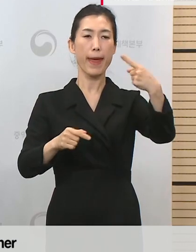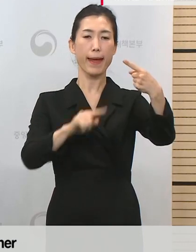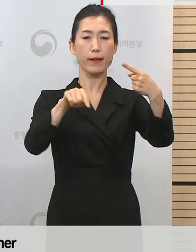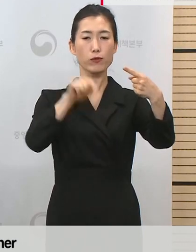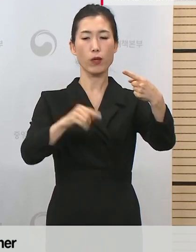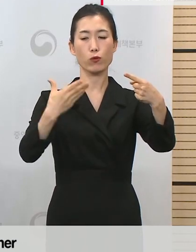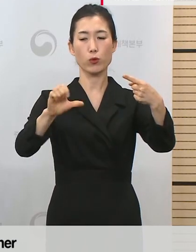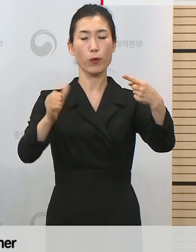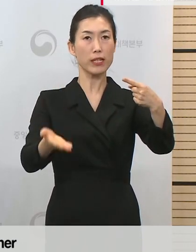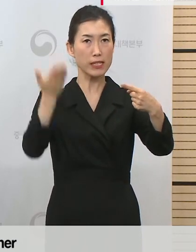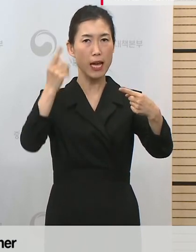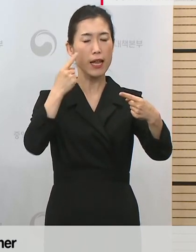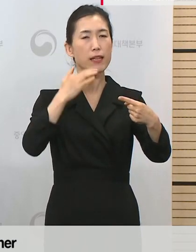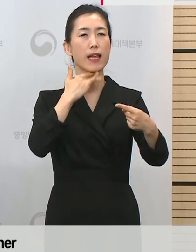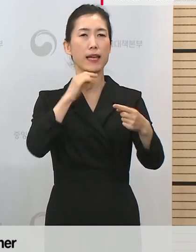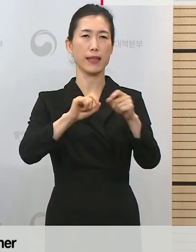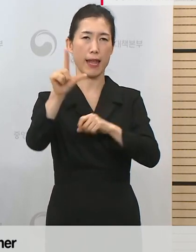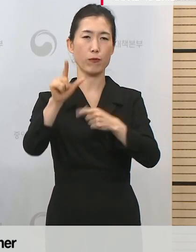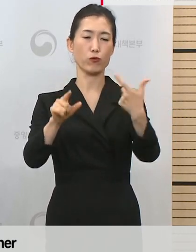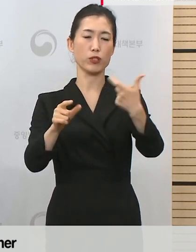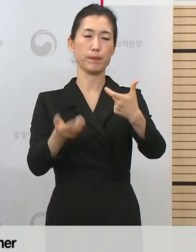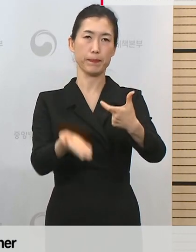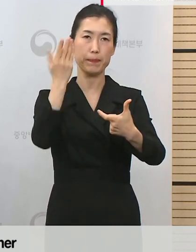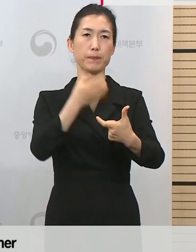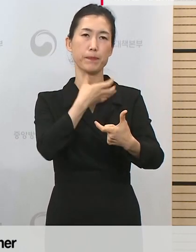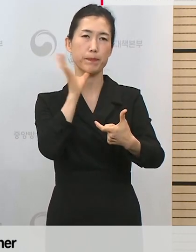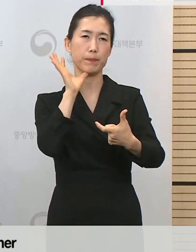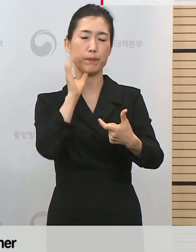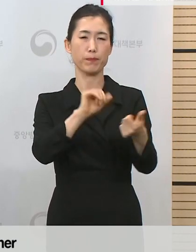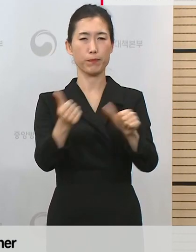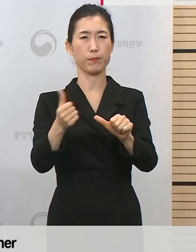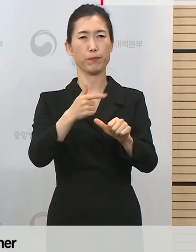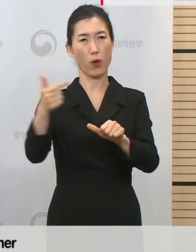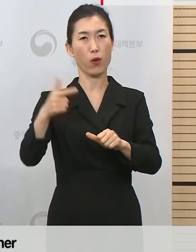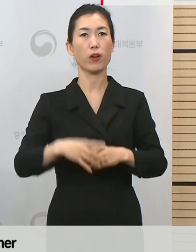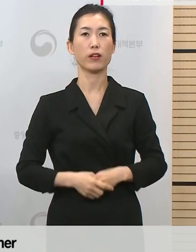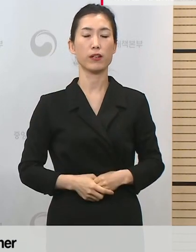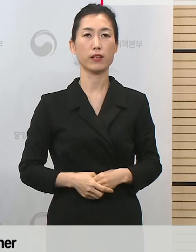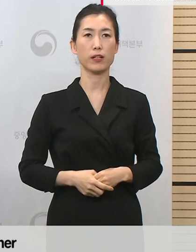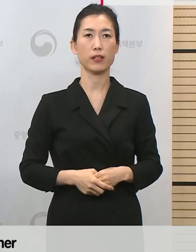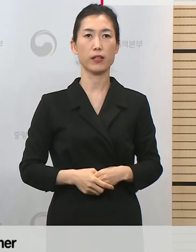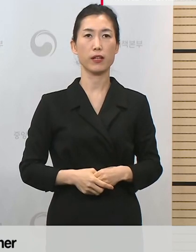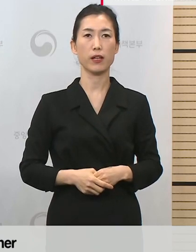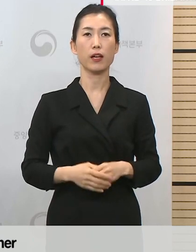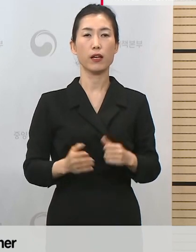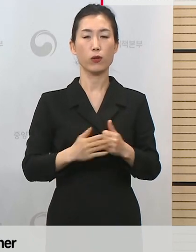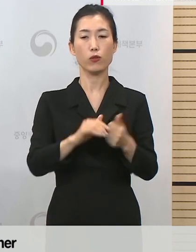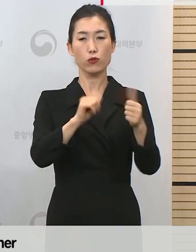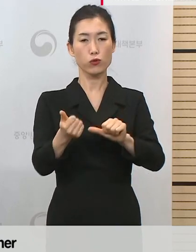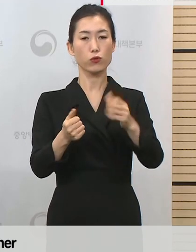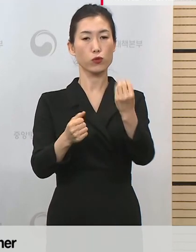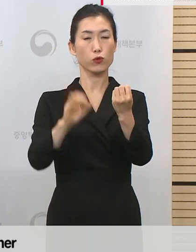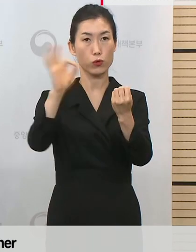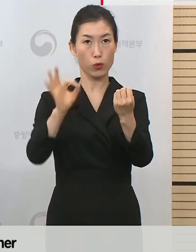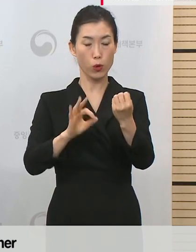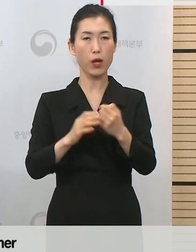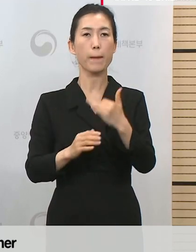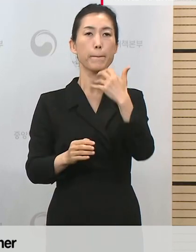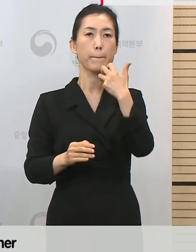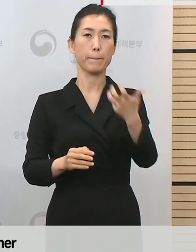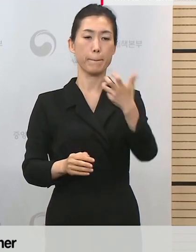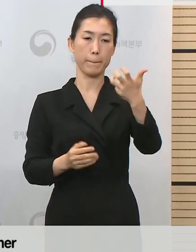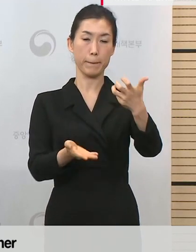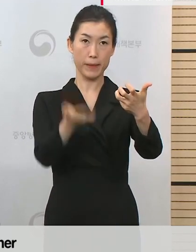that there is a very high proportion, meaning that the rate is above